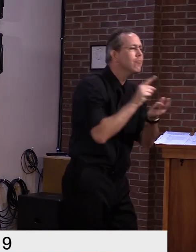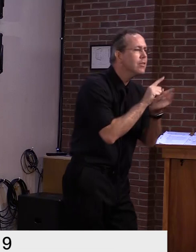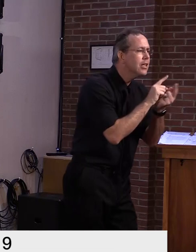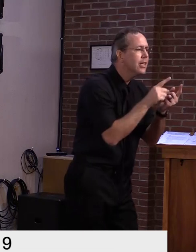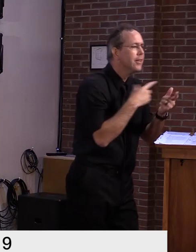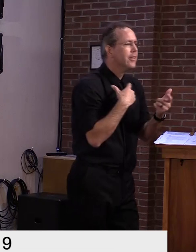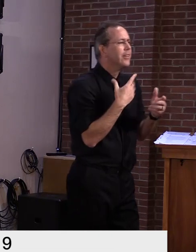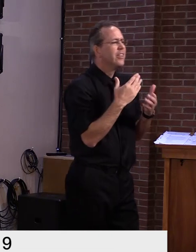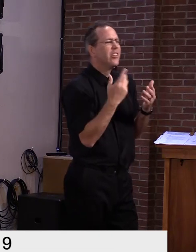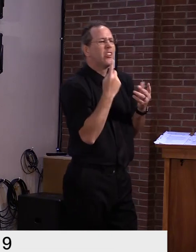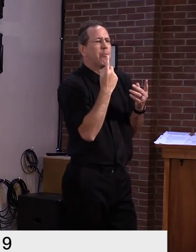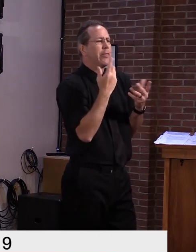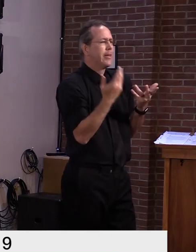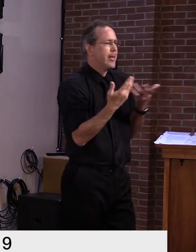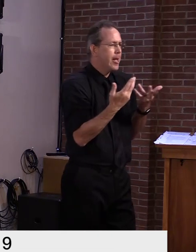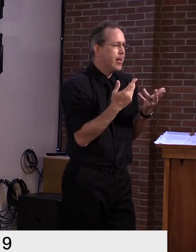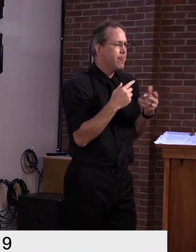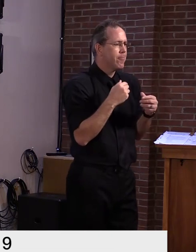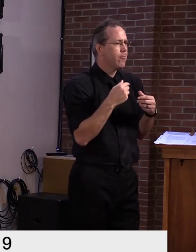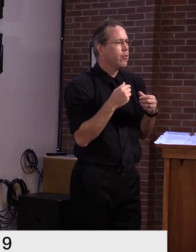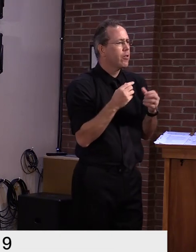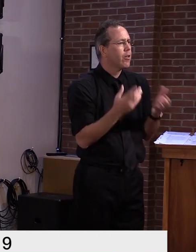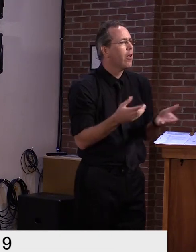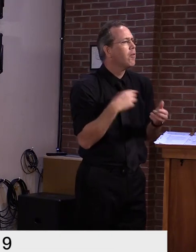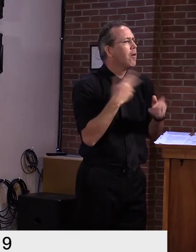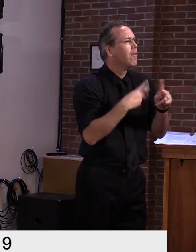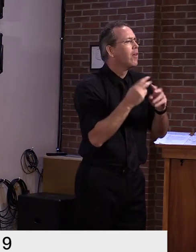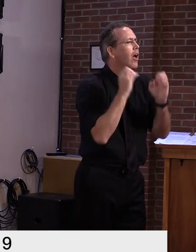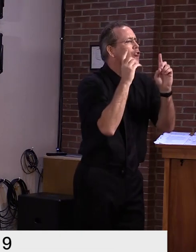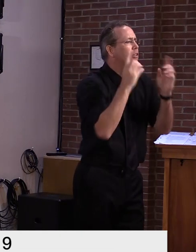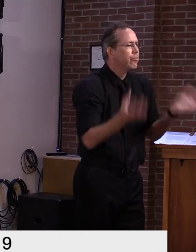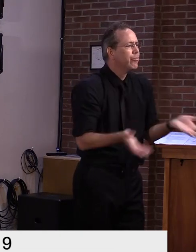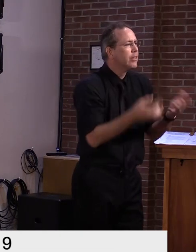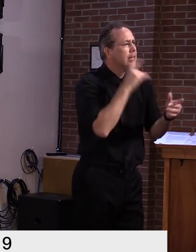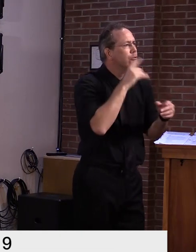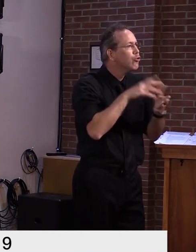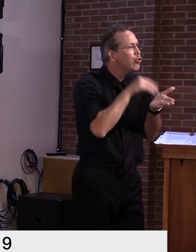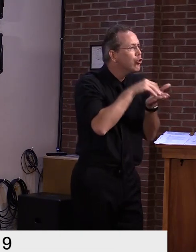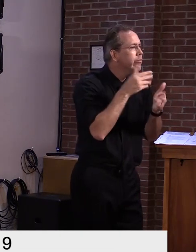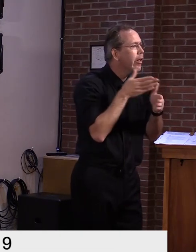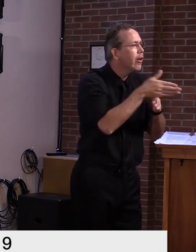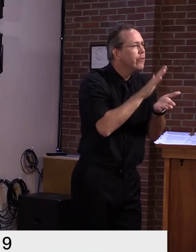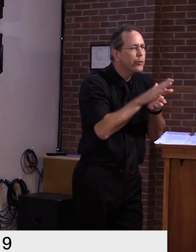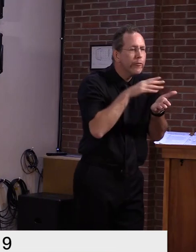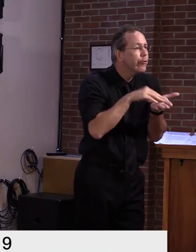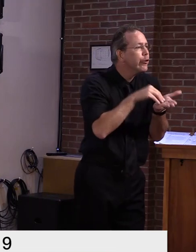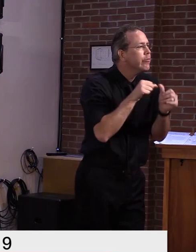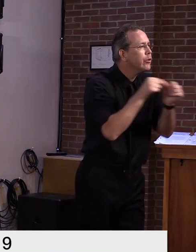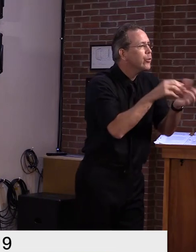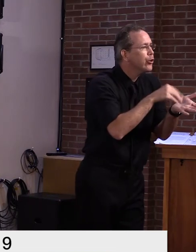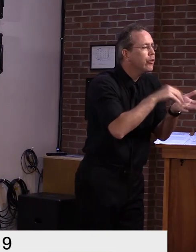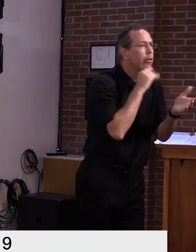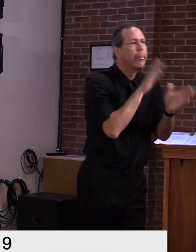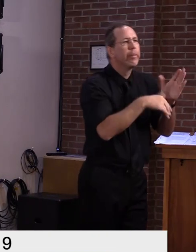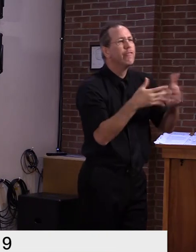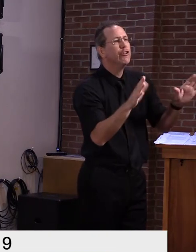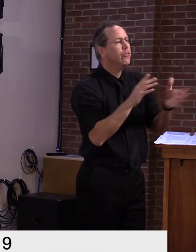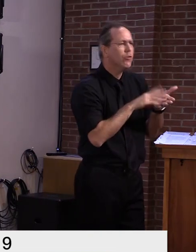of opportunities to learn. I think we're going to have to just wait and see.